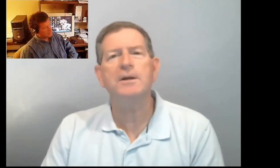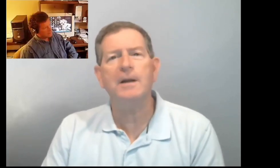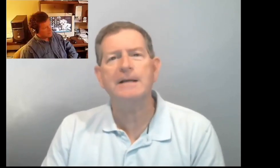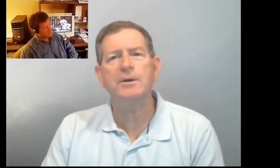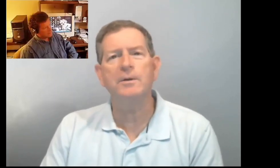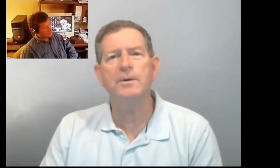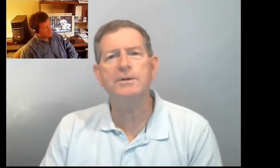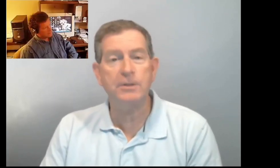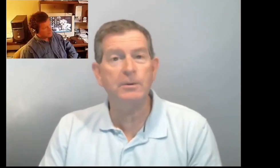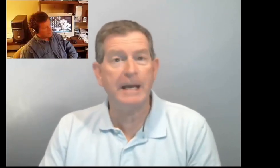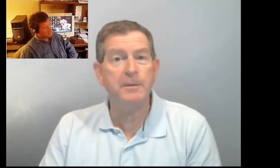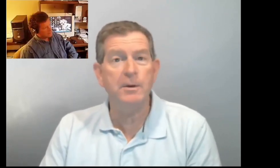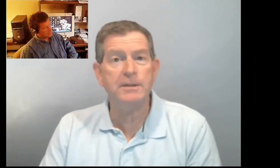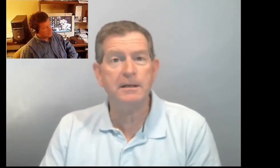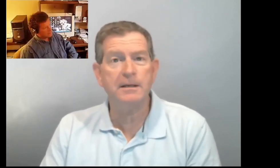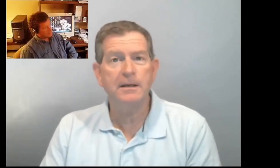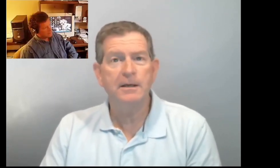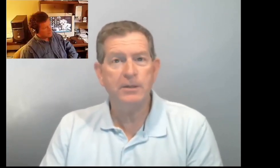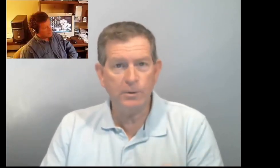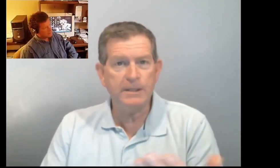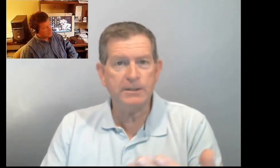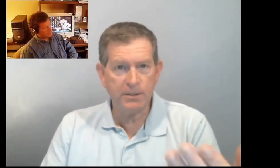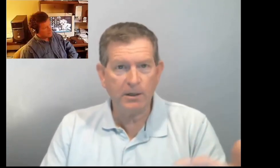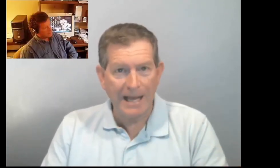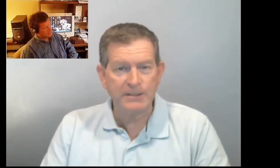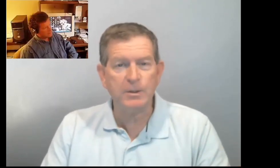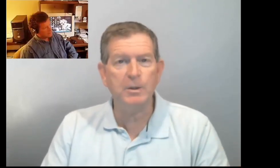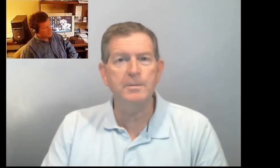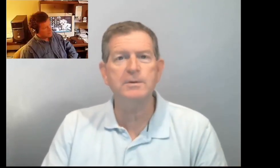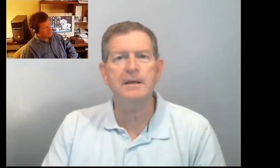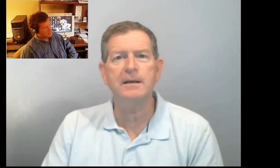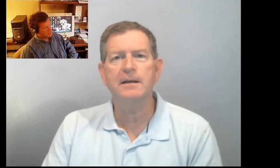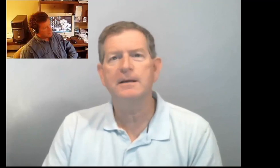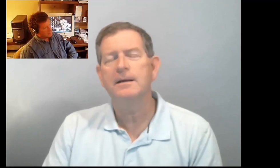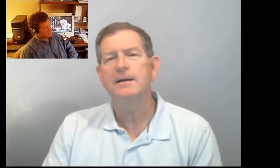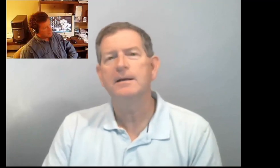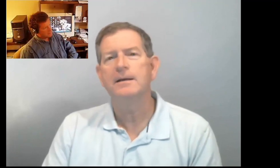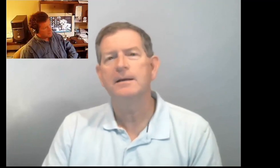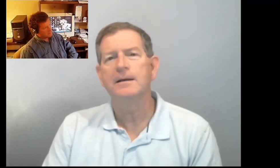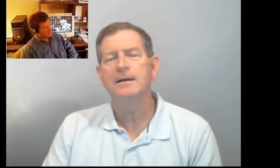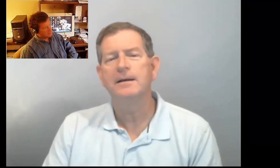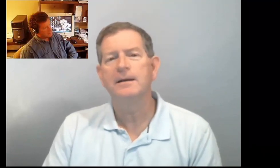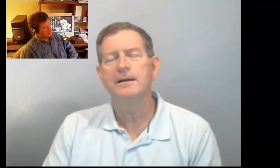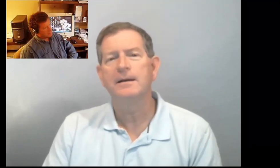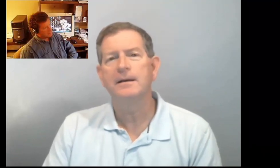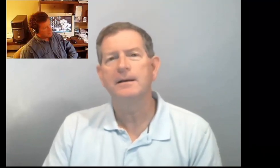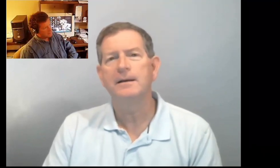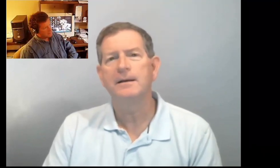listen to classical music? Do you like music? Do you listen to classical music?